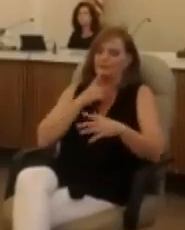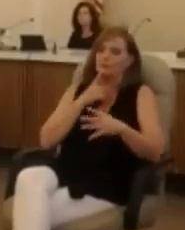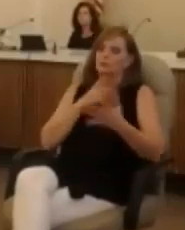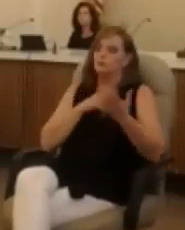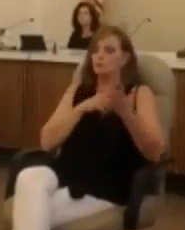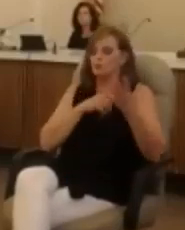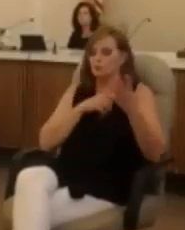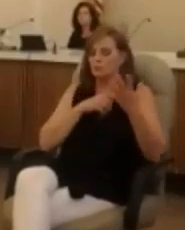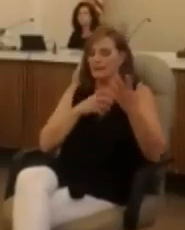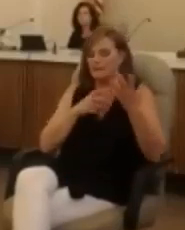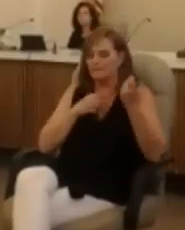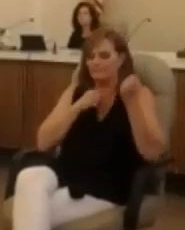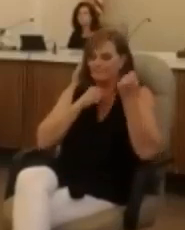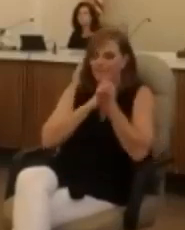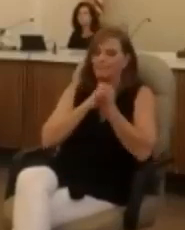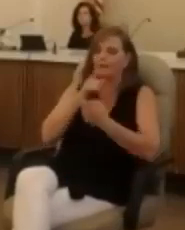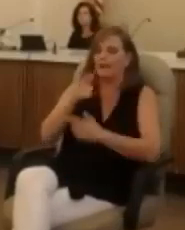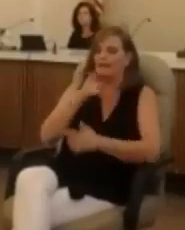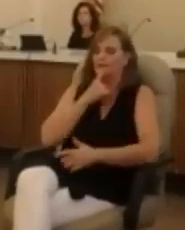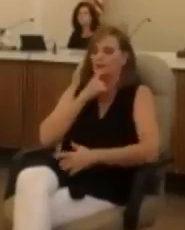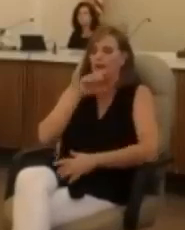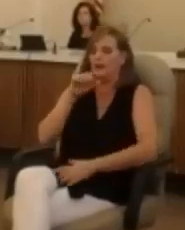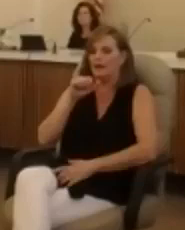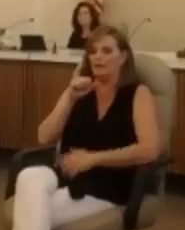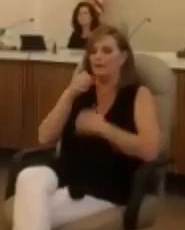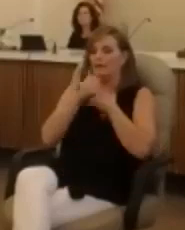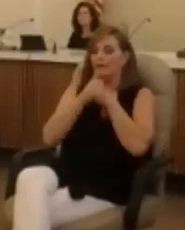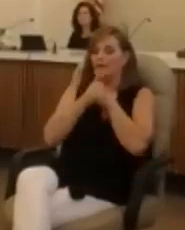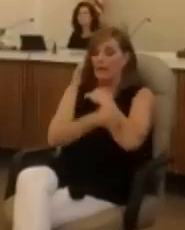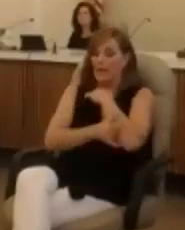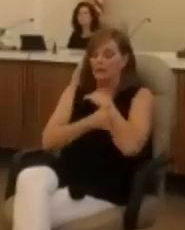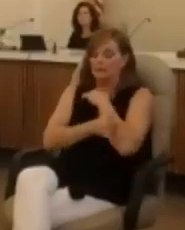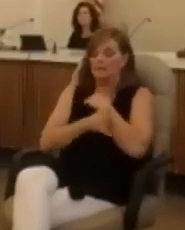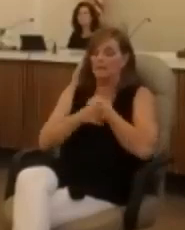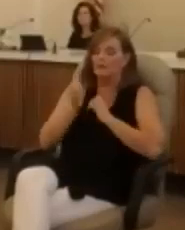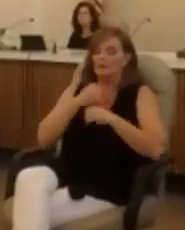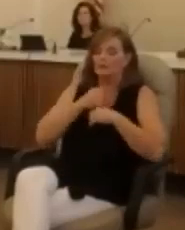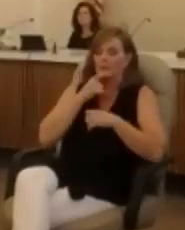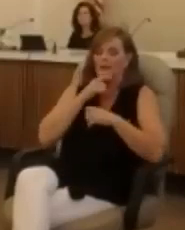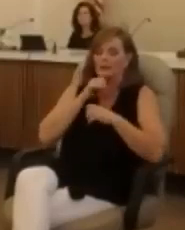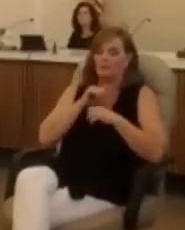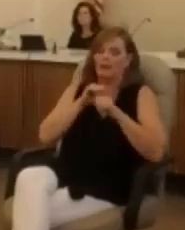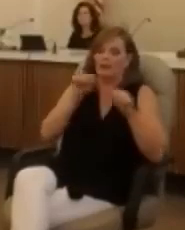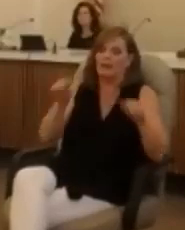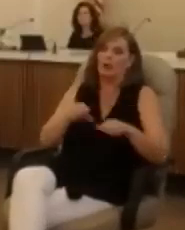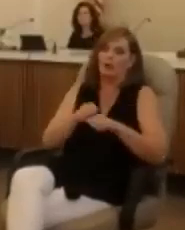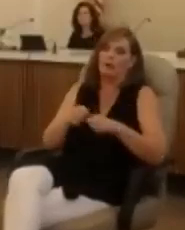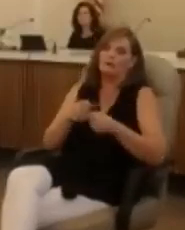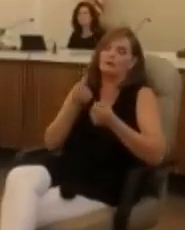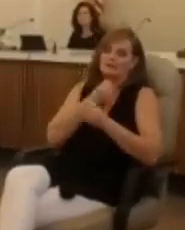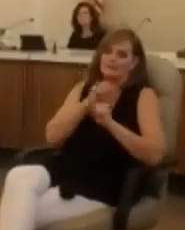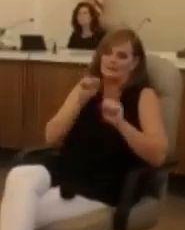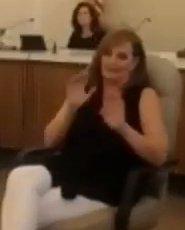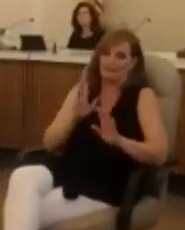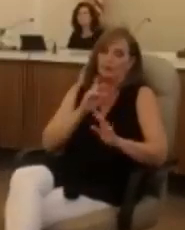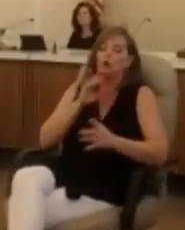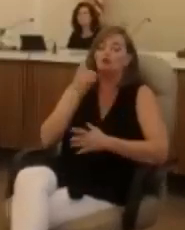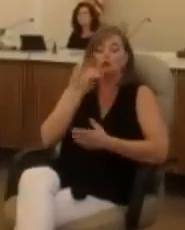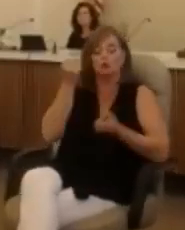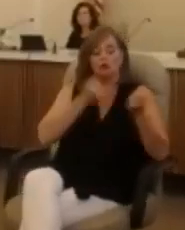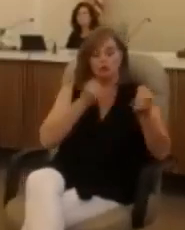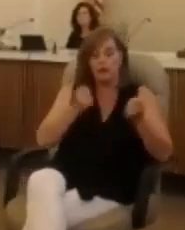that Ward Hill Road area a safer area to drive, walk, and ride